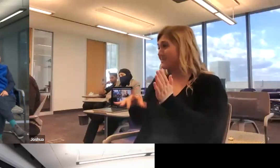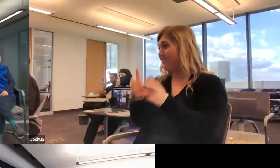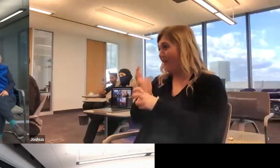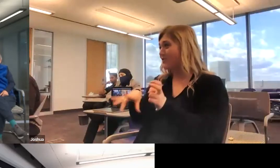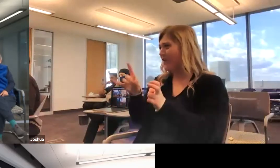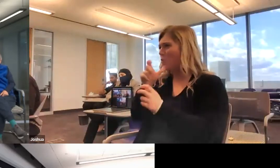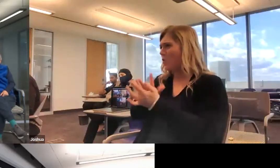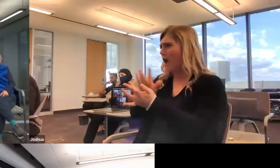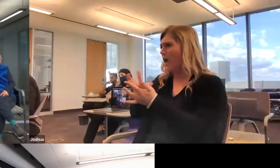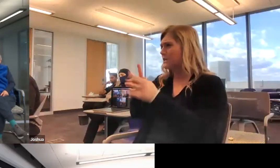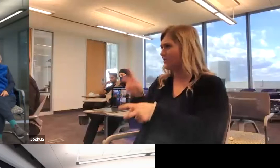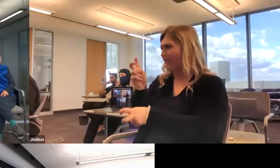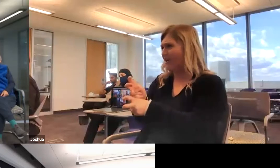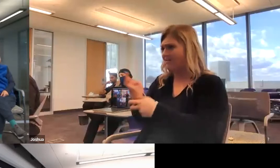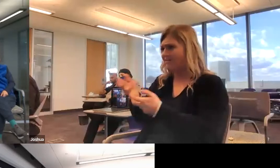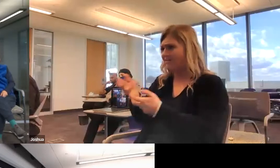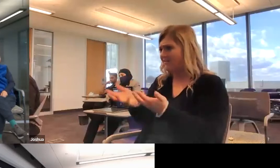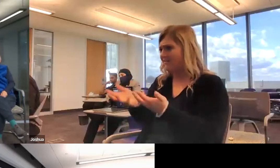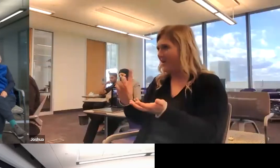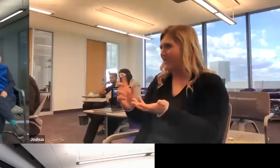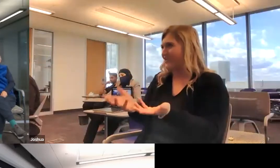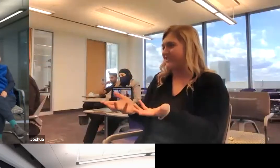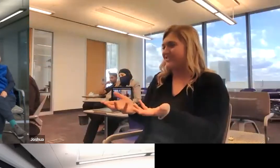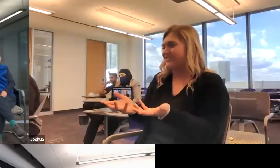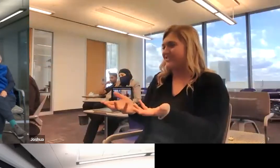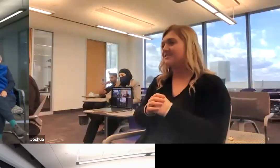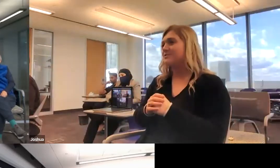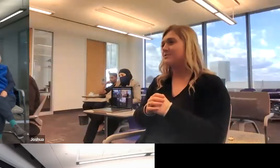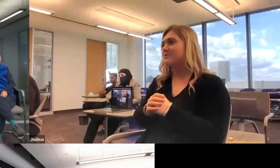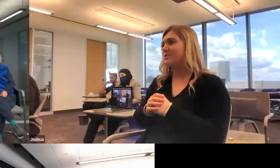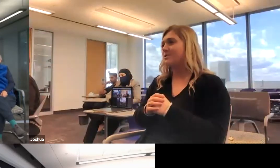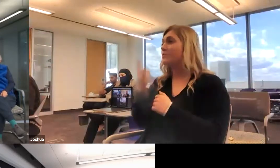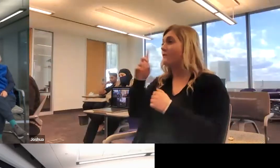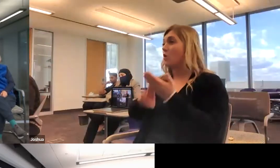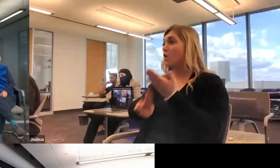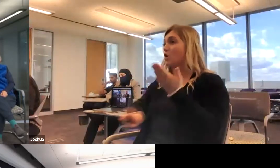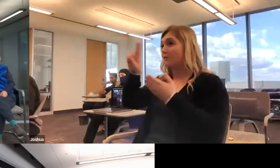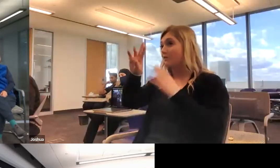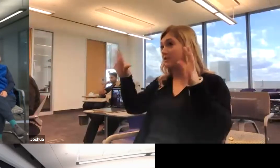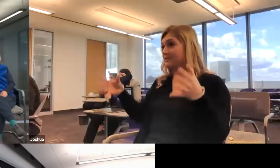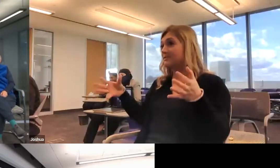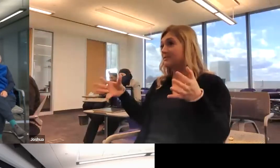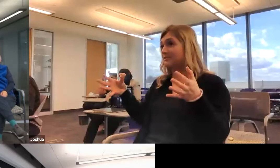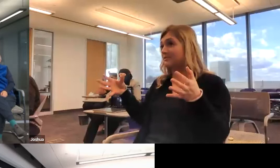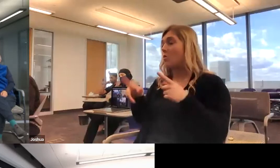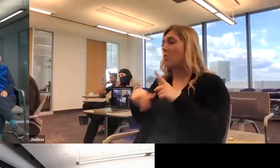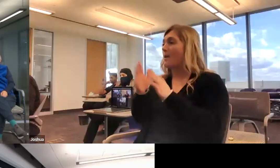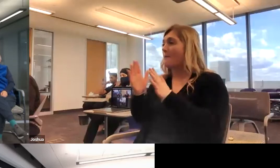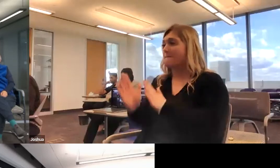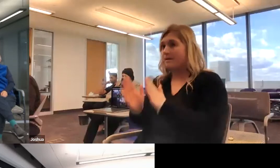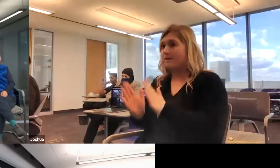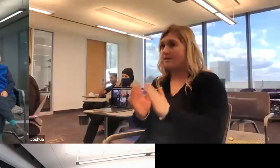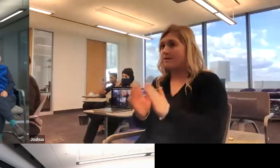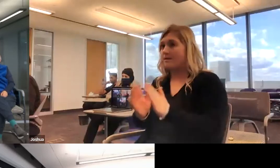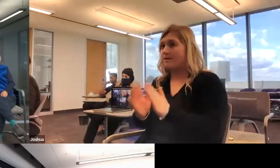find. It's like, so for the university, when you're planning events, you